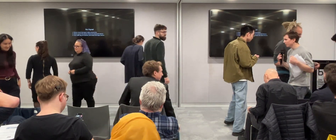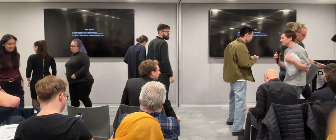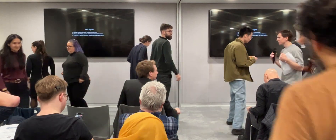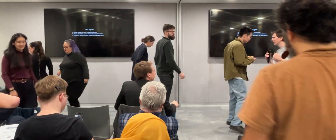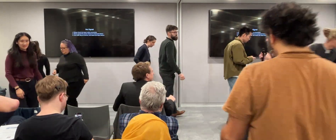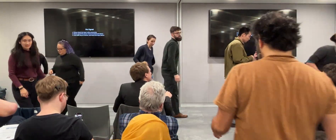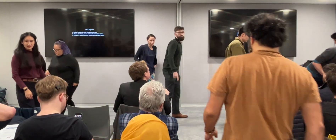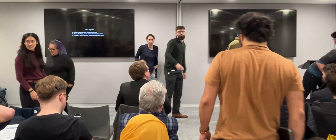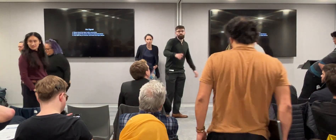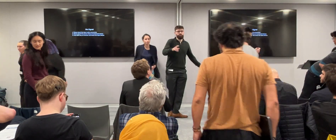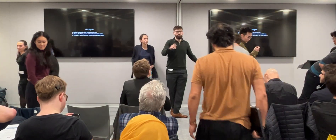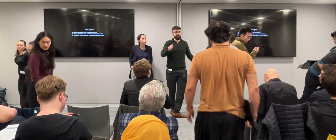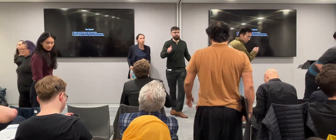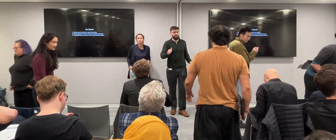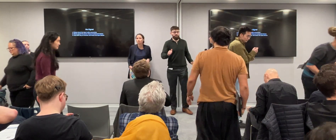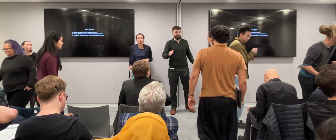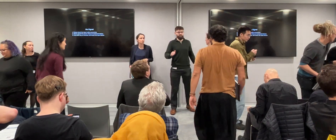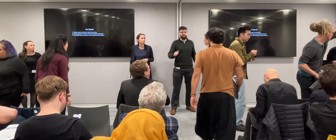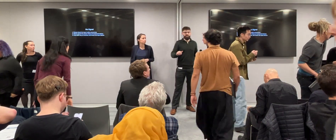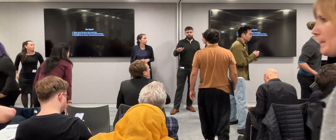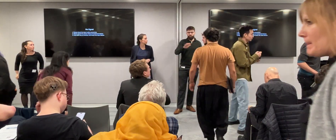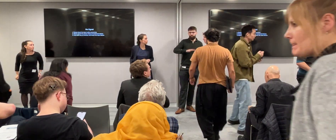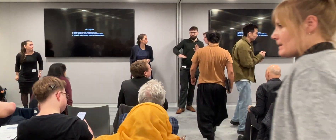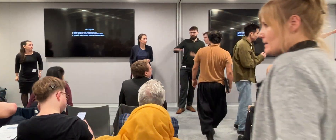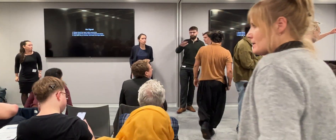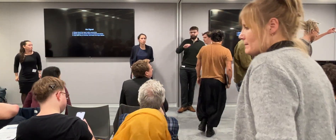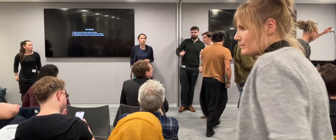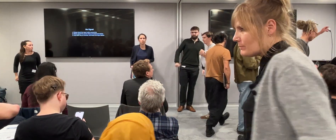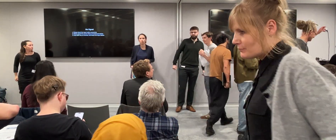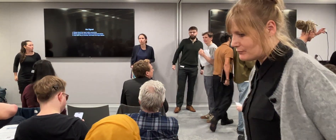Just a quick disclaimer. Sorry.